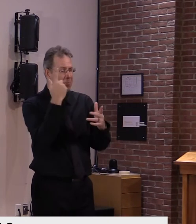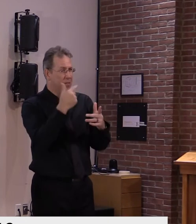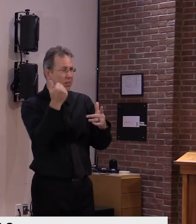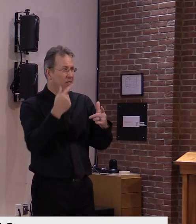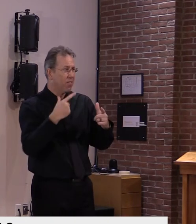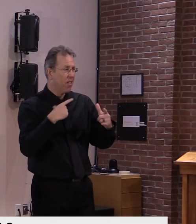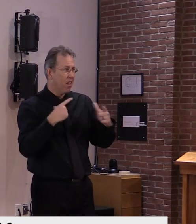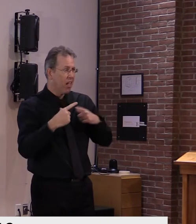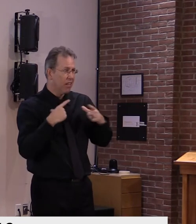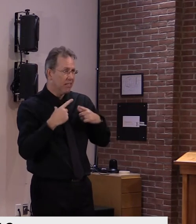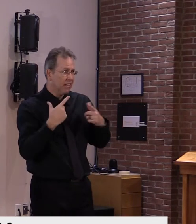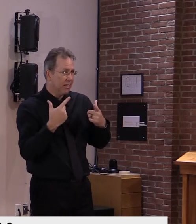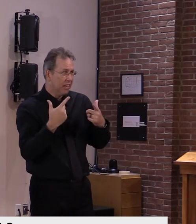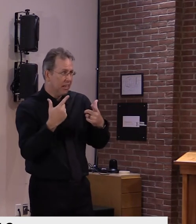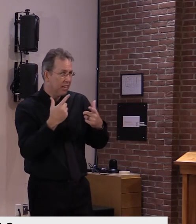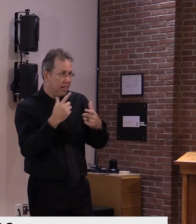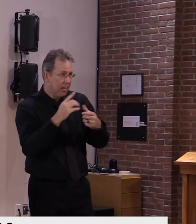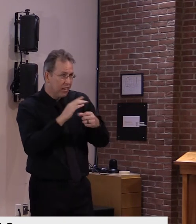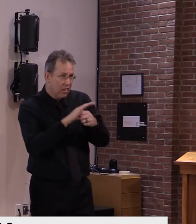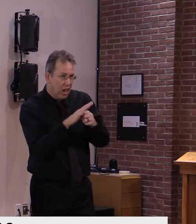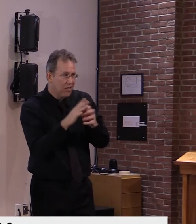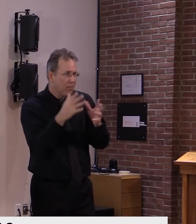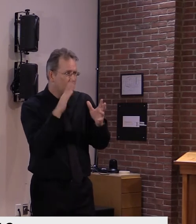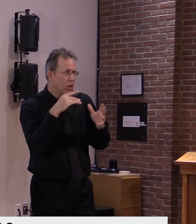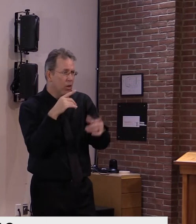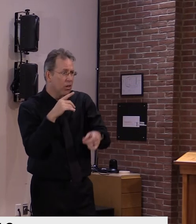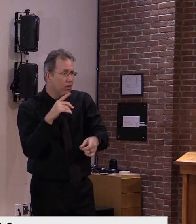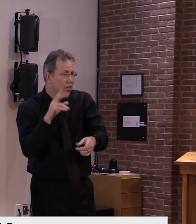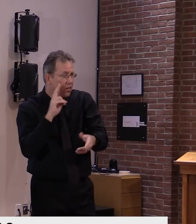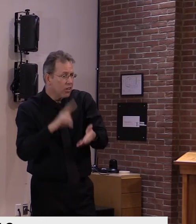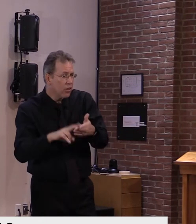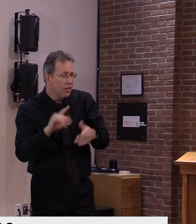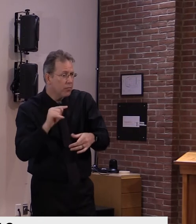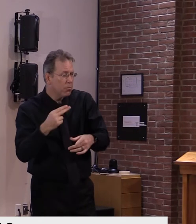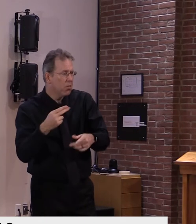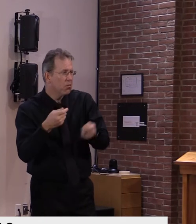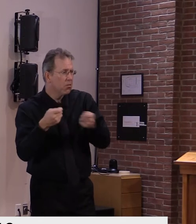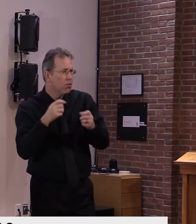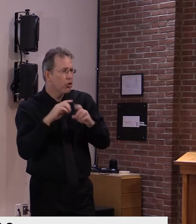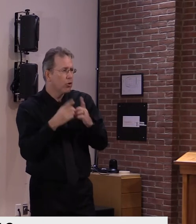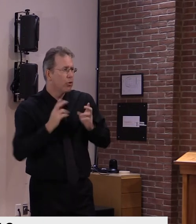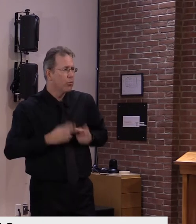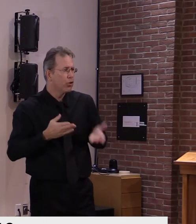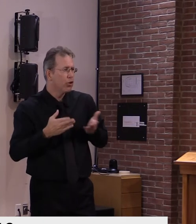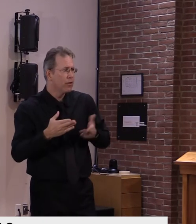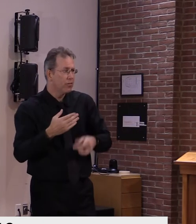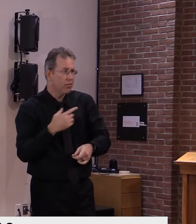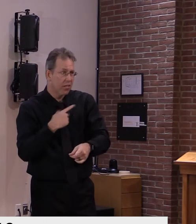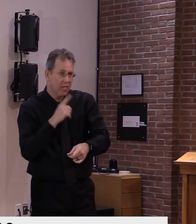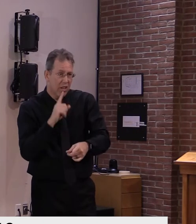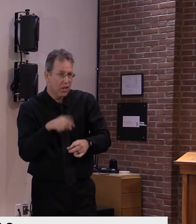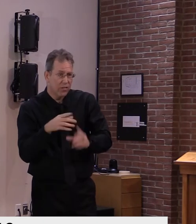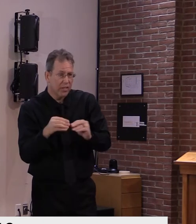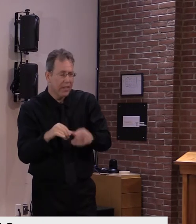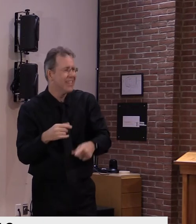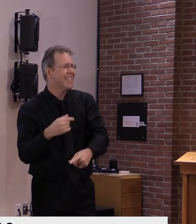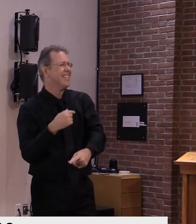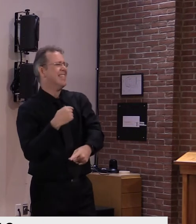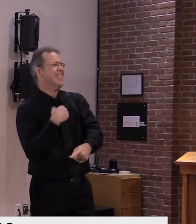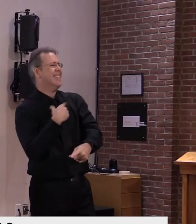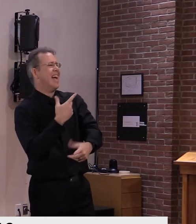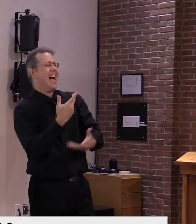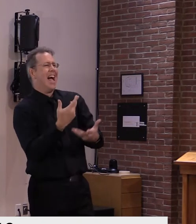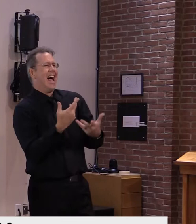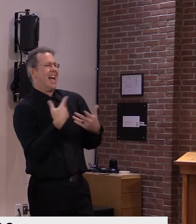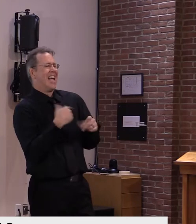that. Yes, Governor, you are correct. It hasn't been updated today. It would normally be updated, but it hasn't